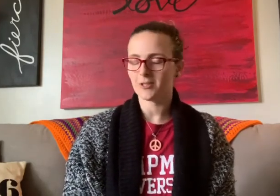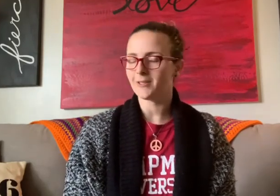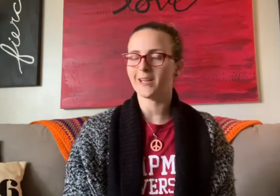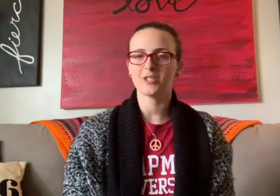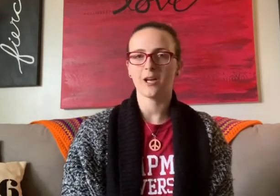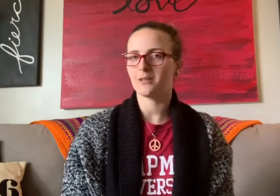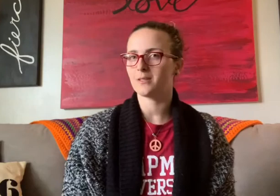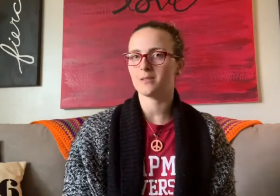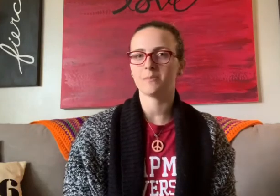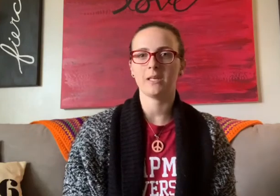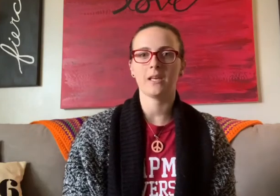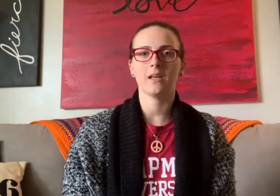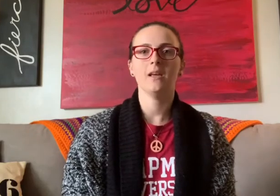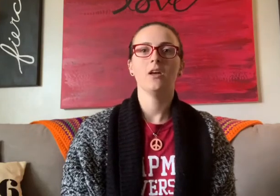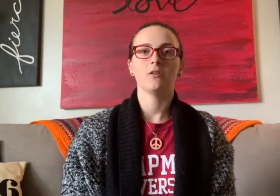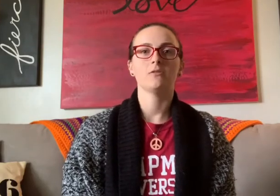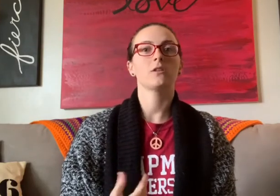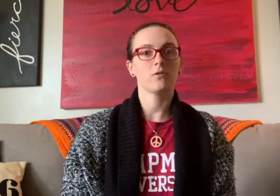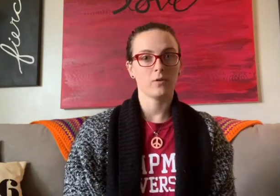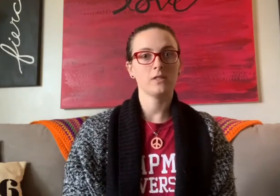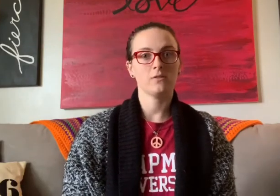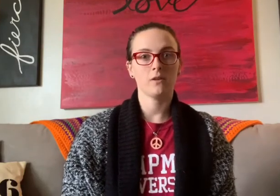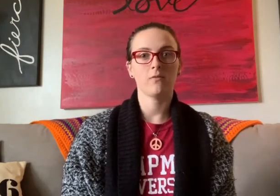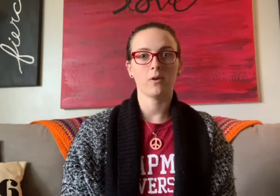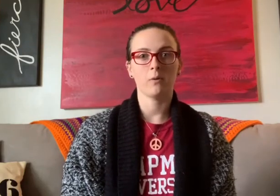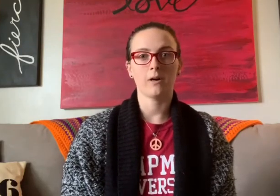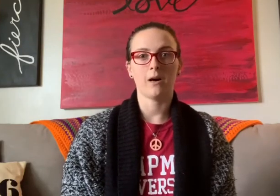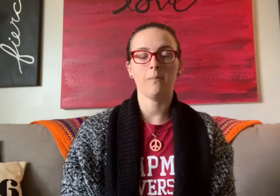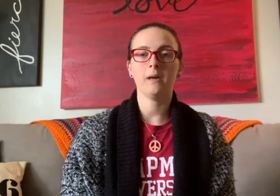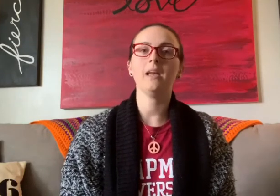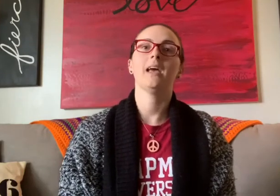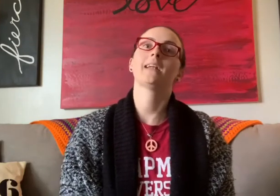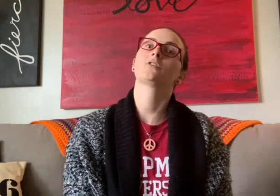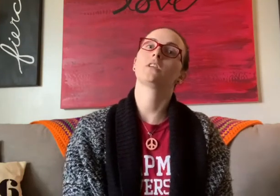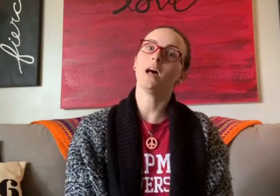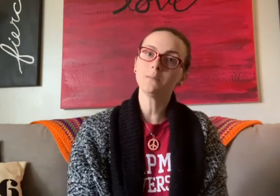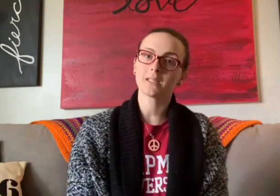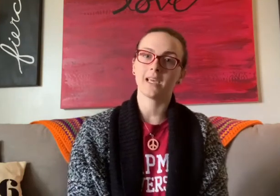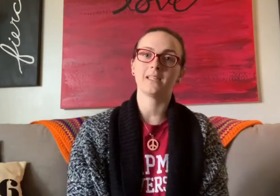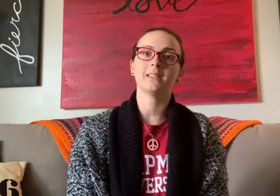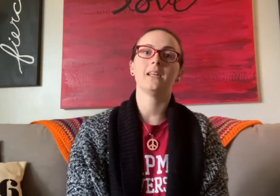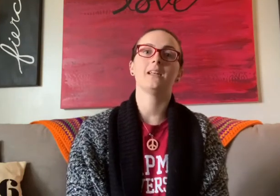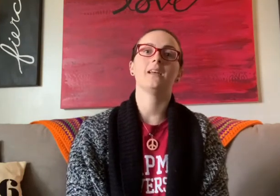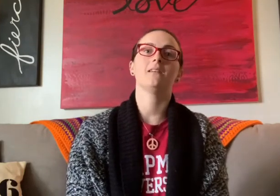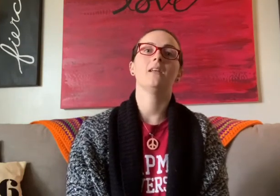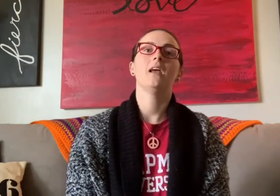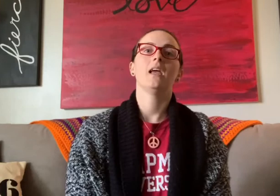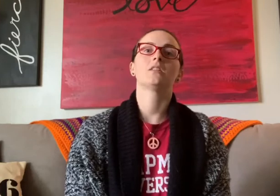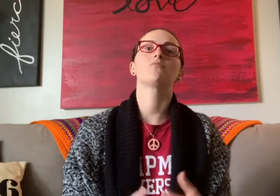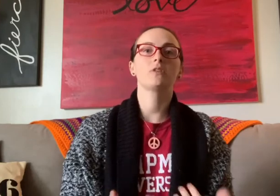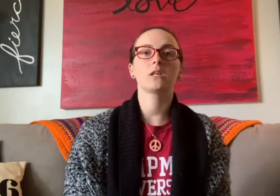a child speaking, using their voice during verbal output. It actually helps kids, and it's really great